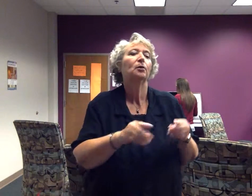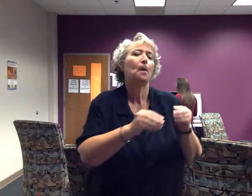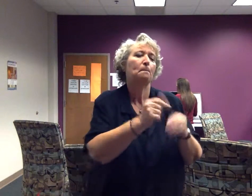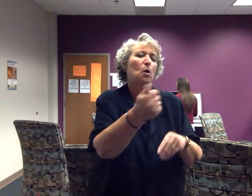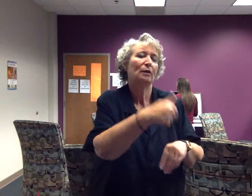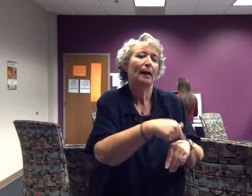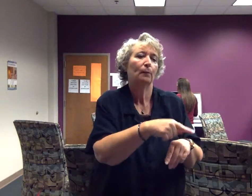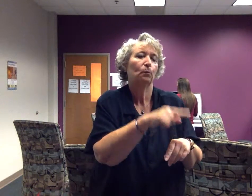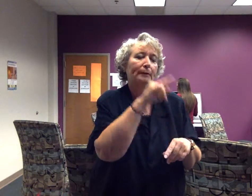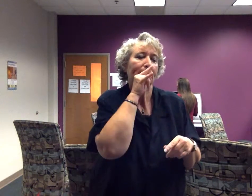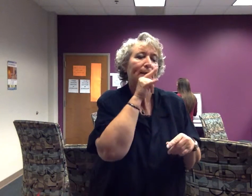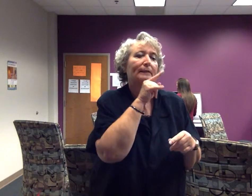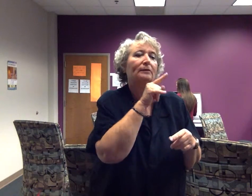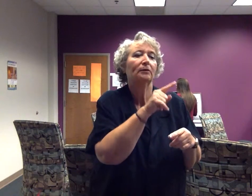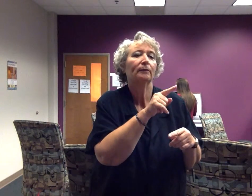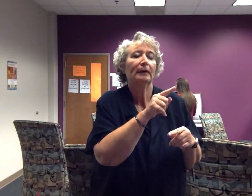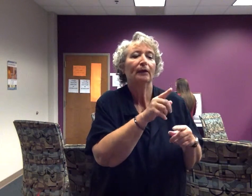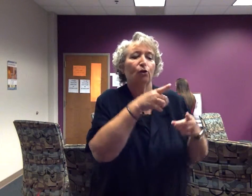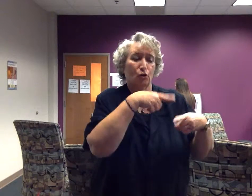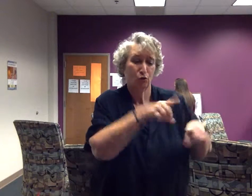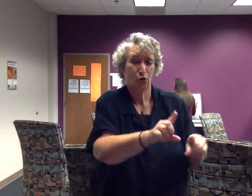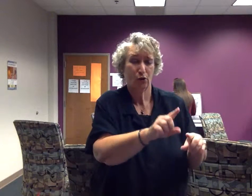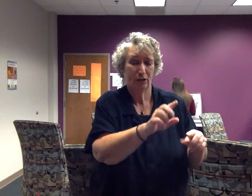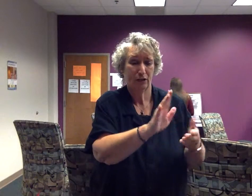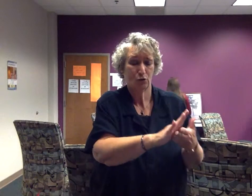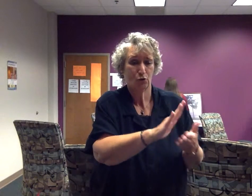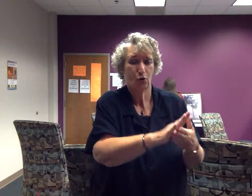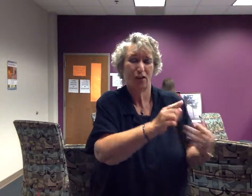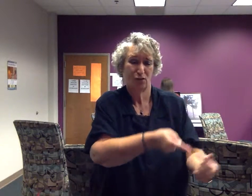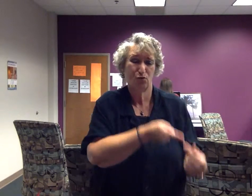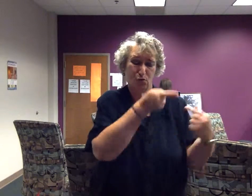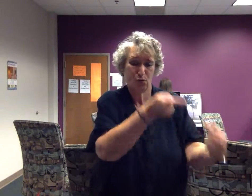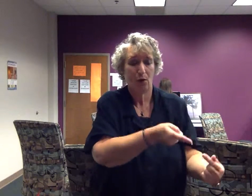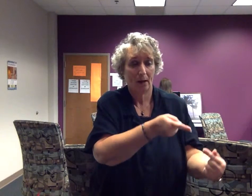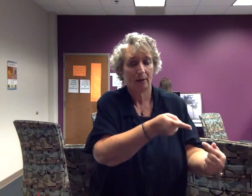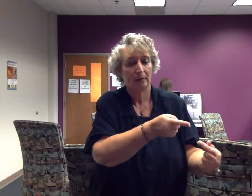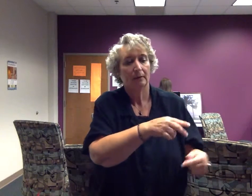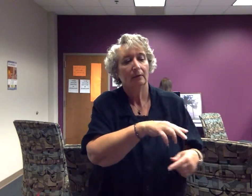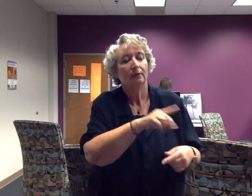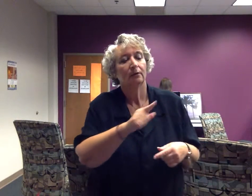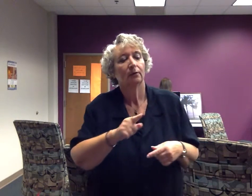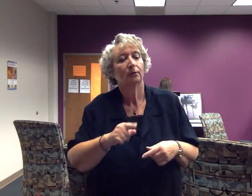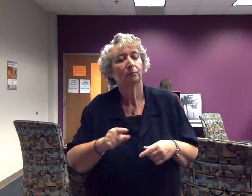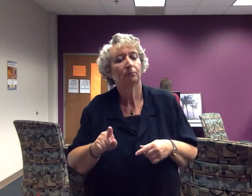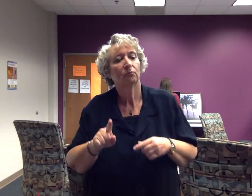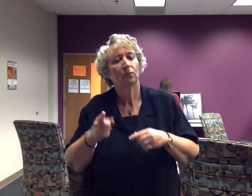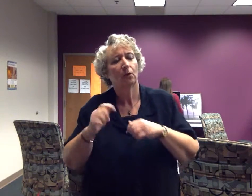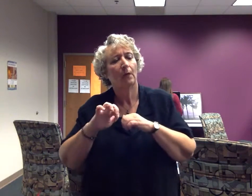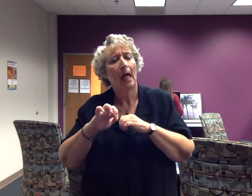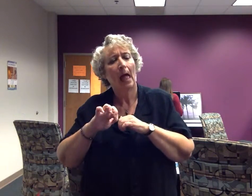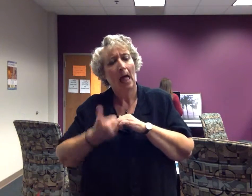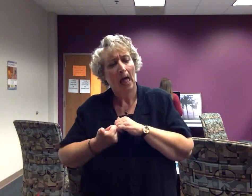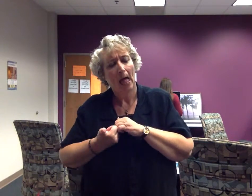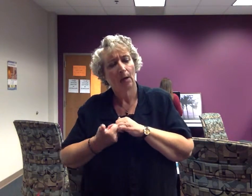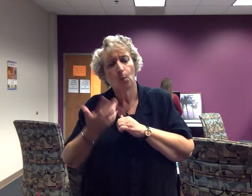belief behind that? If you help them when they're struggling with learning, what's that going to do for them in the future? become better and just want to learn